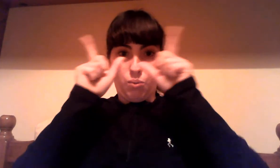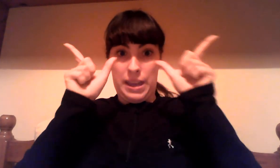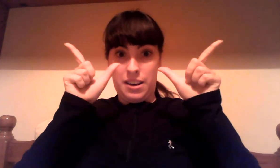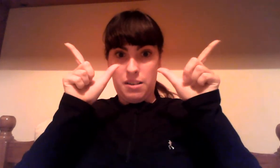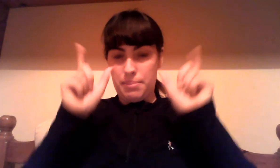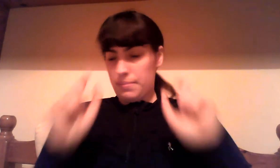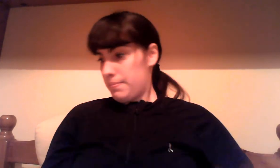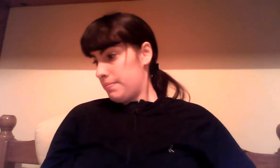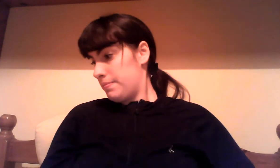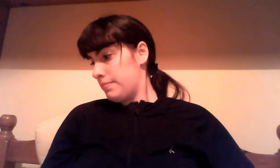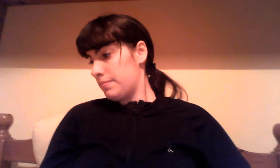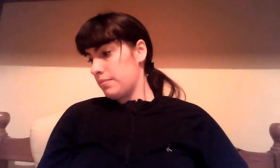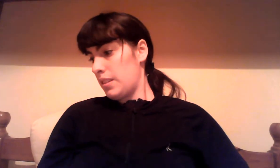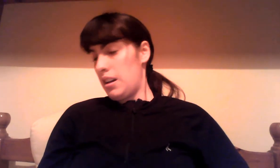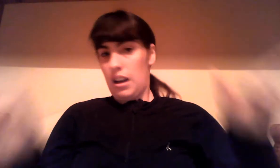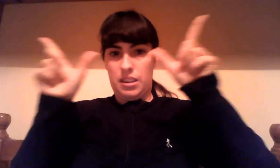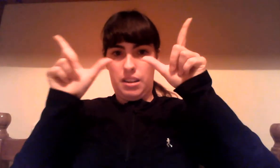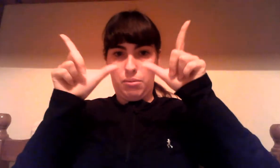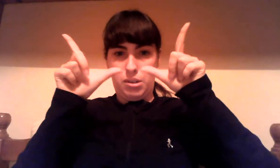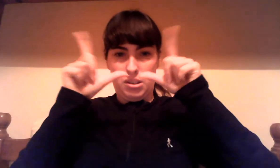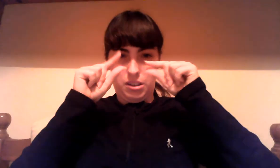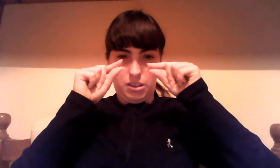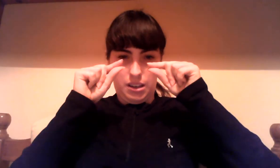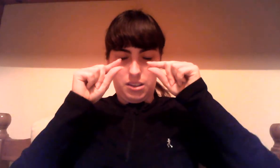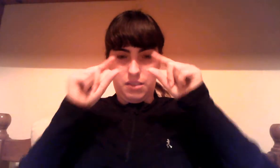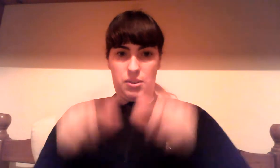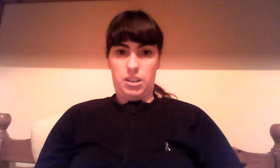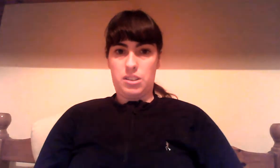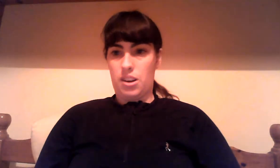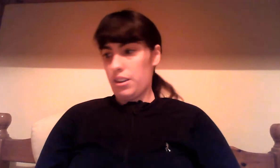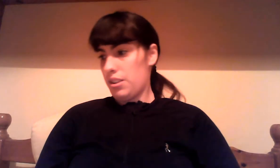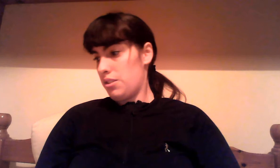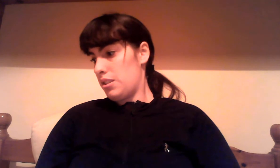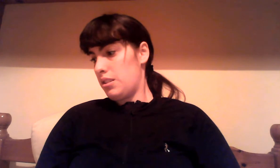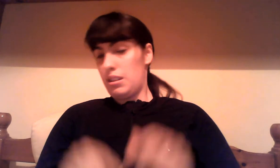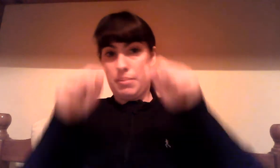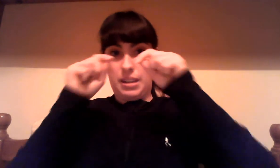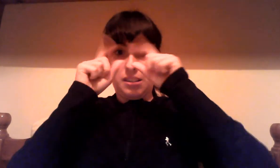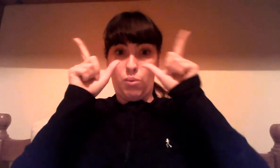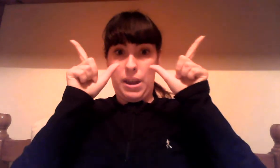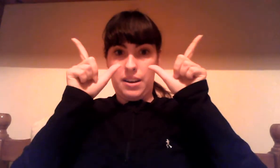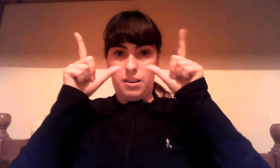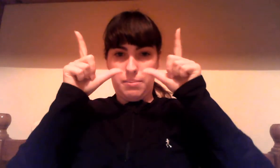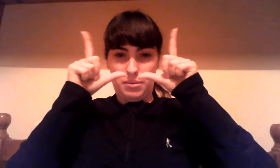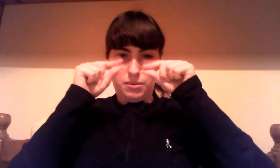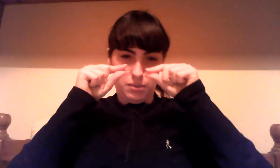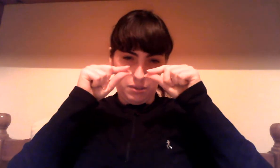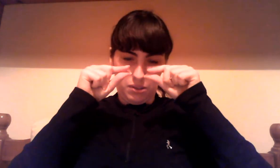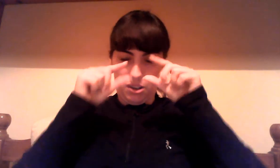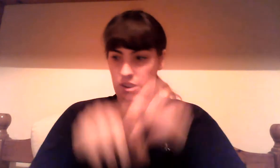wake up, and then the other one is like that's if you're like tired, but that's like wake up, tired,